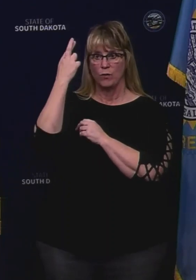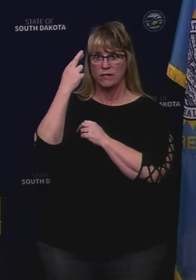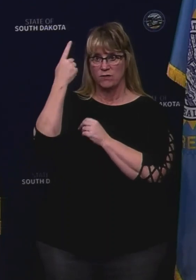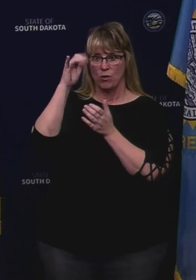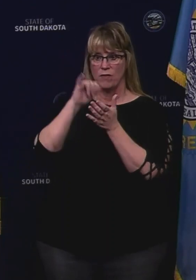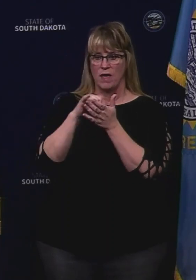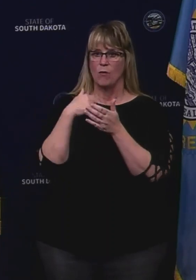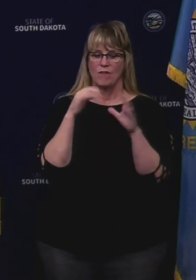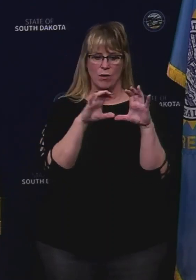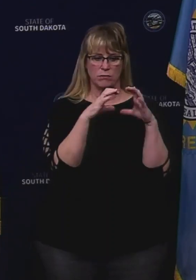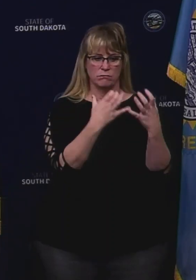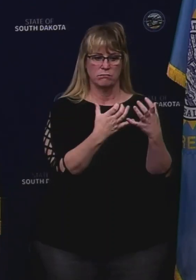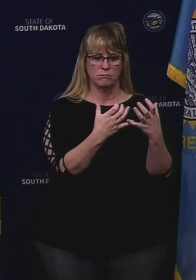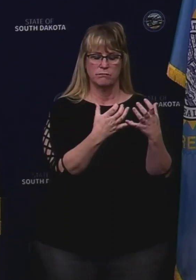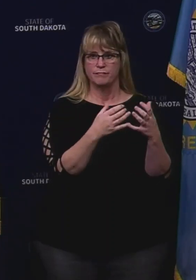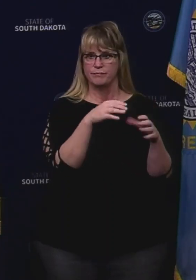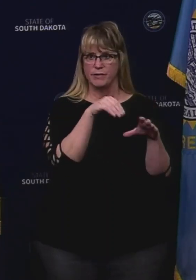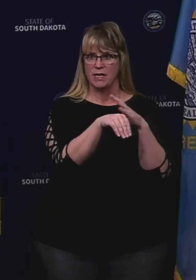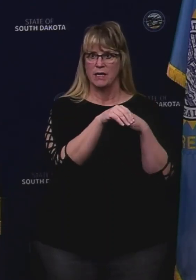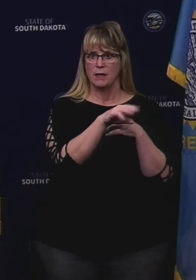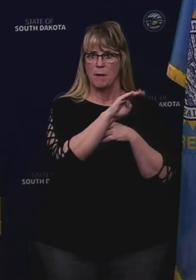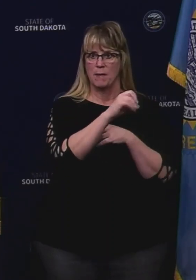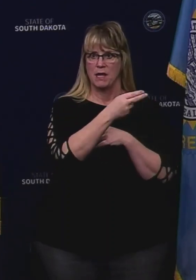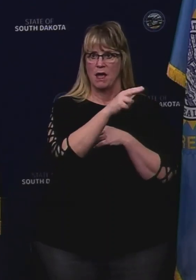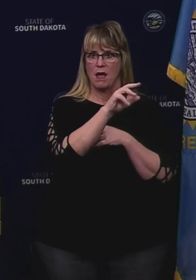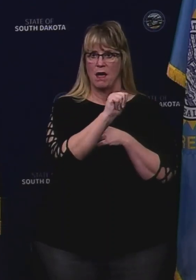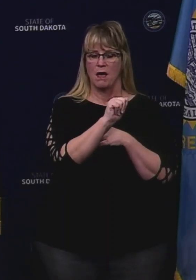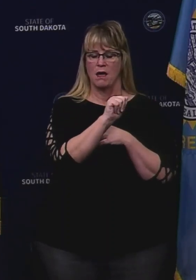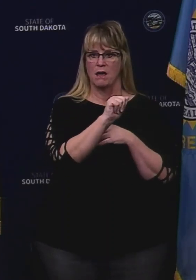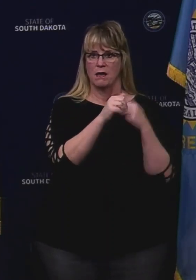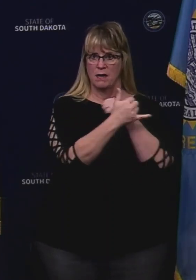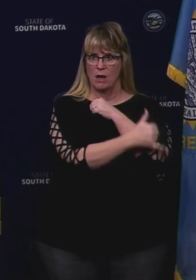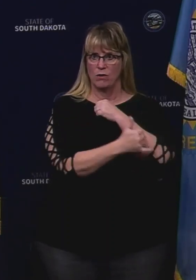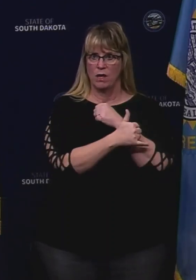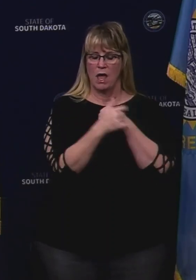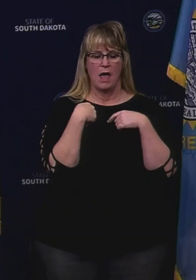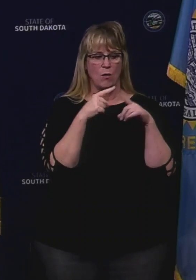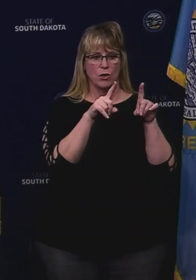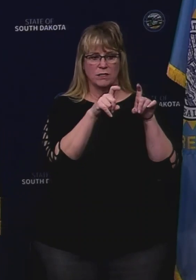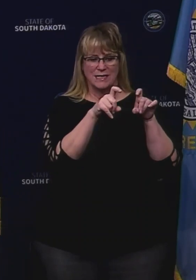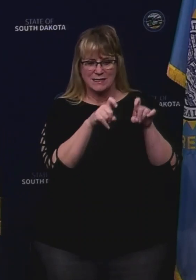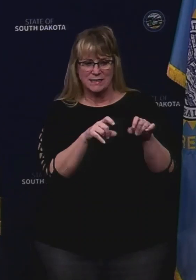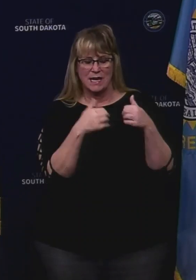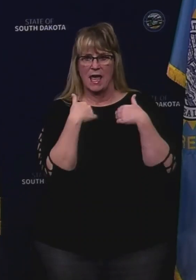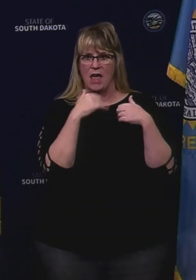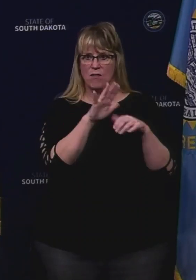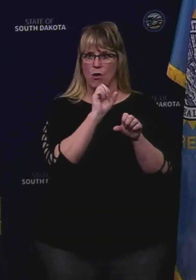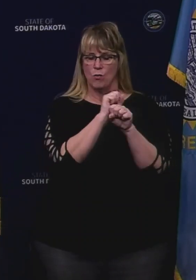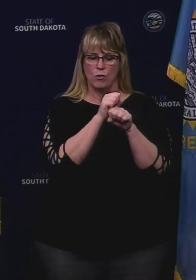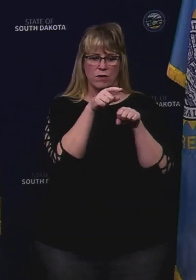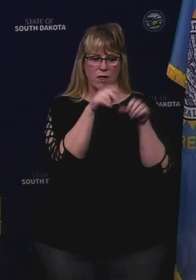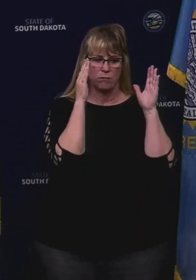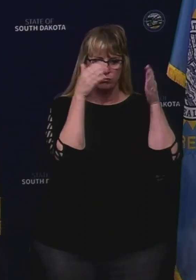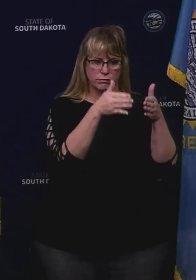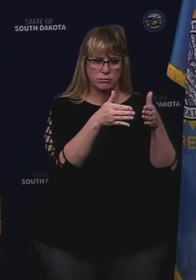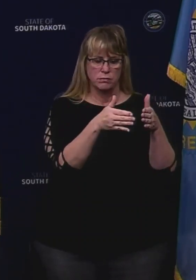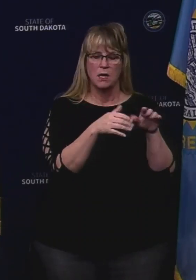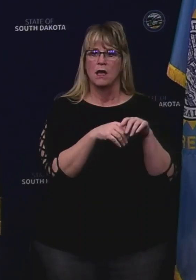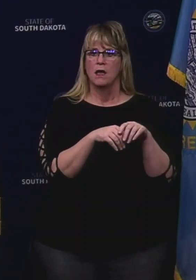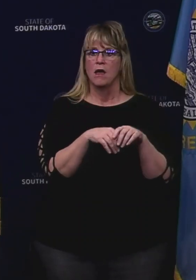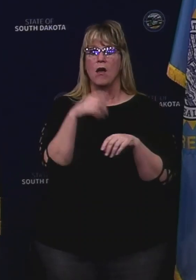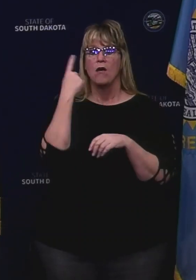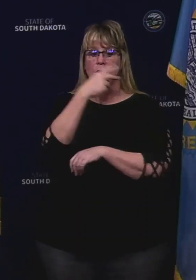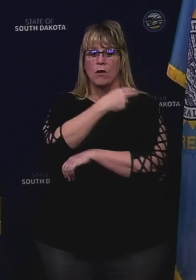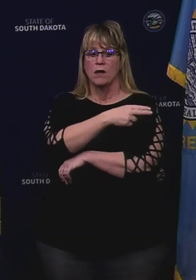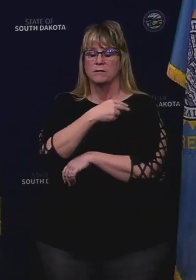have found a cluster, obviously, in Minnehaha County, and we're aggressively putting our resources there. We also, as far